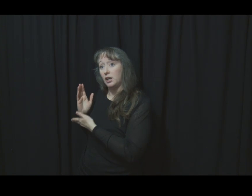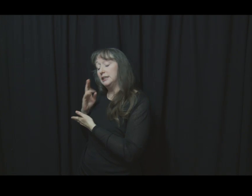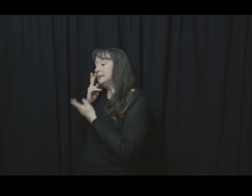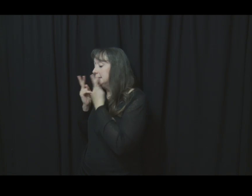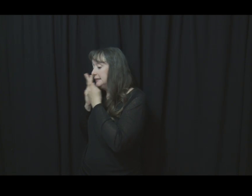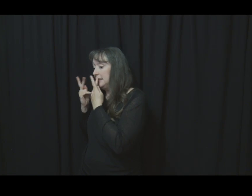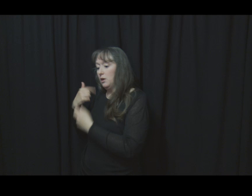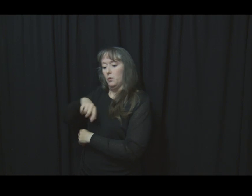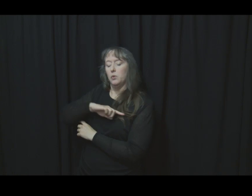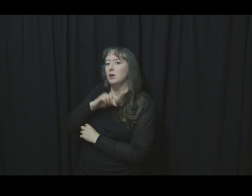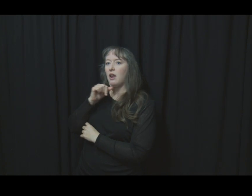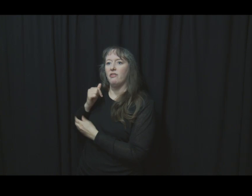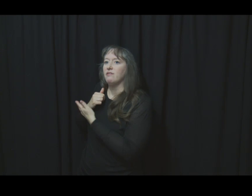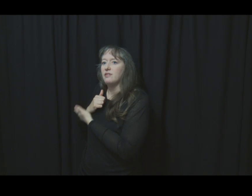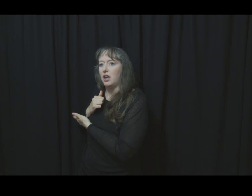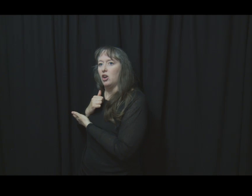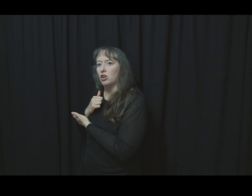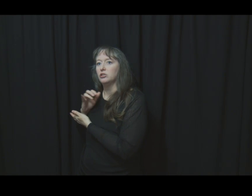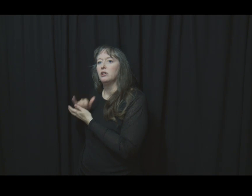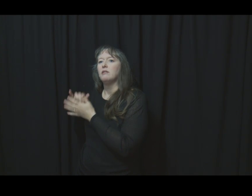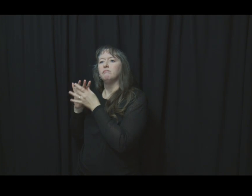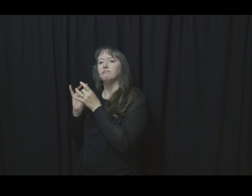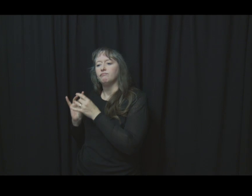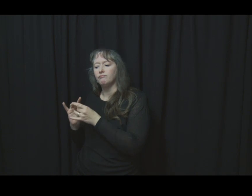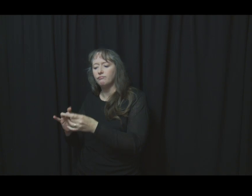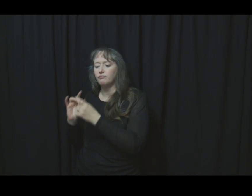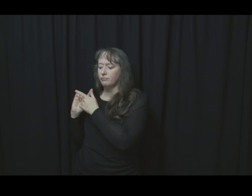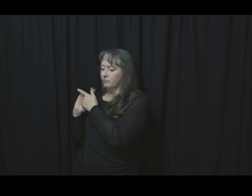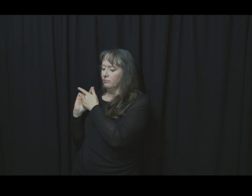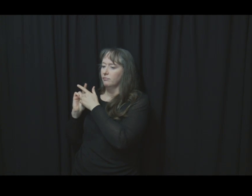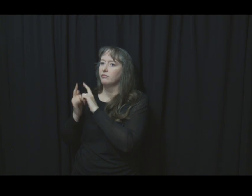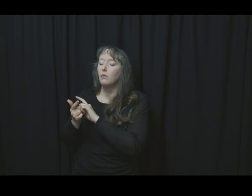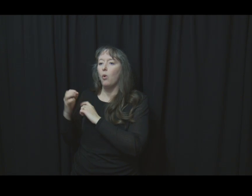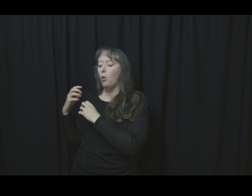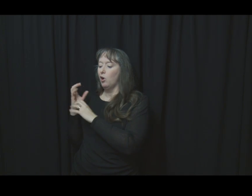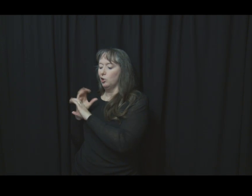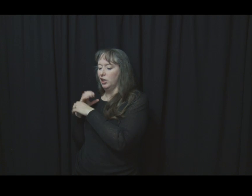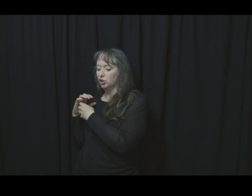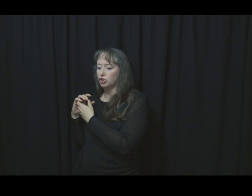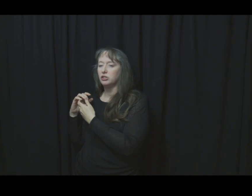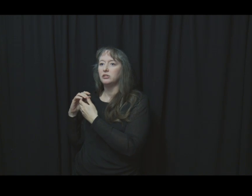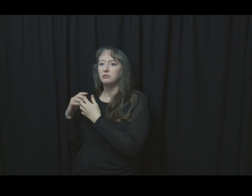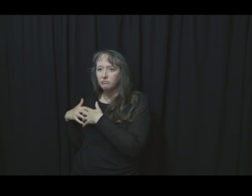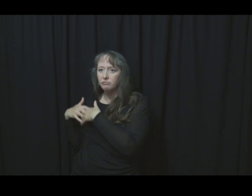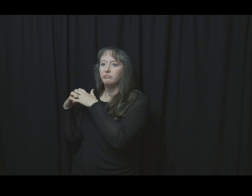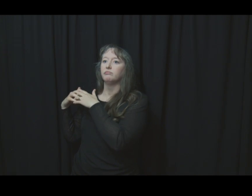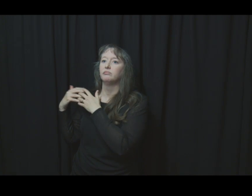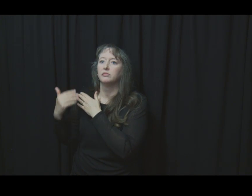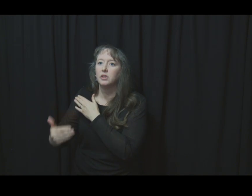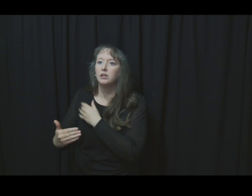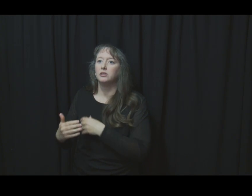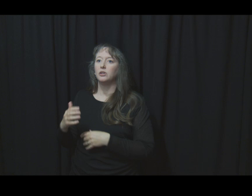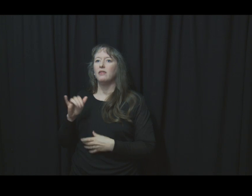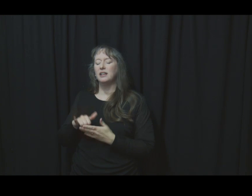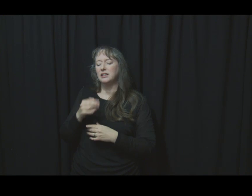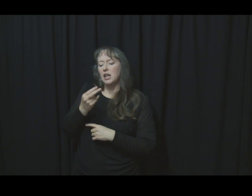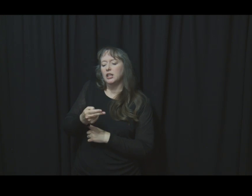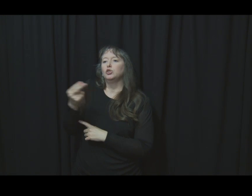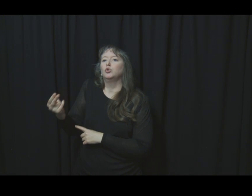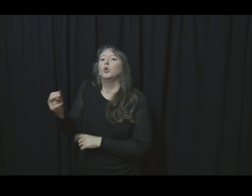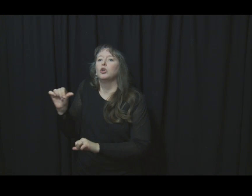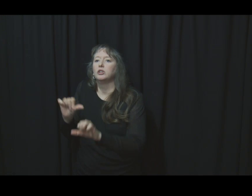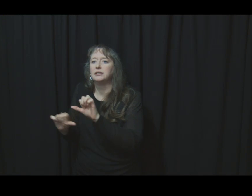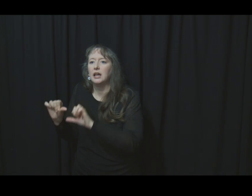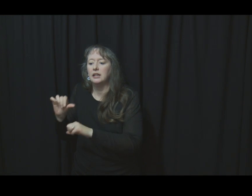it's a creation account. When you're talking about the past, we like to call that origins or historical science, knowledge concerning the past. Here at the